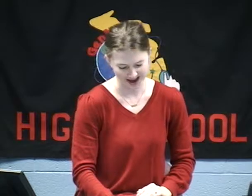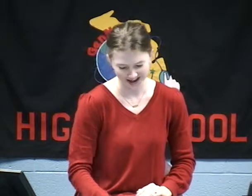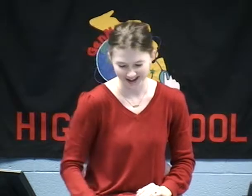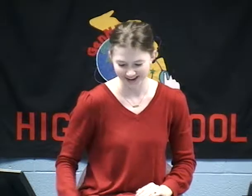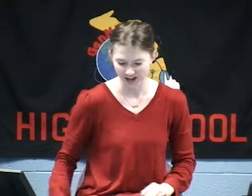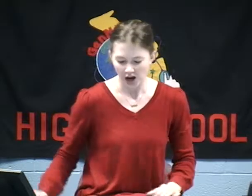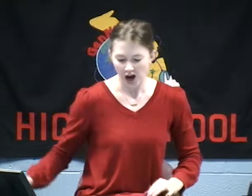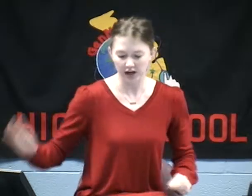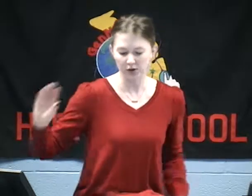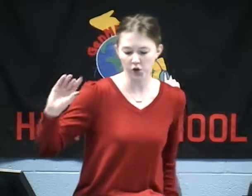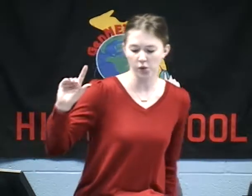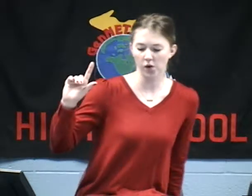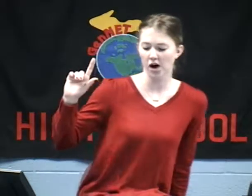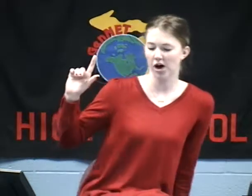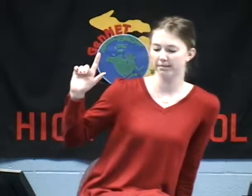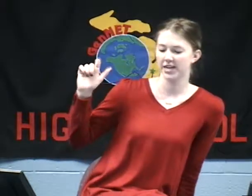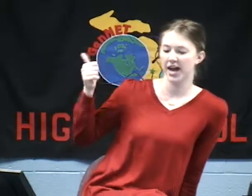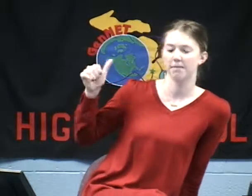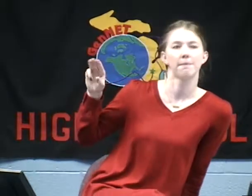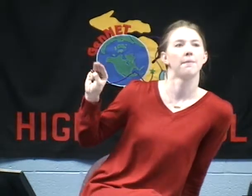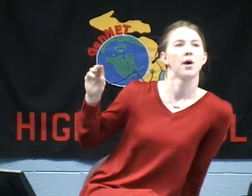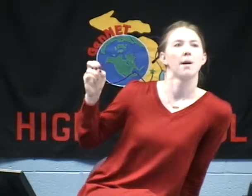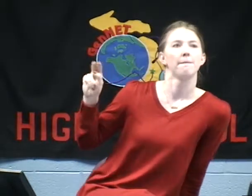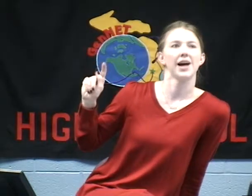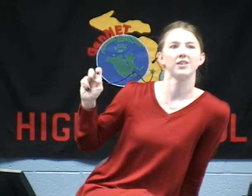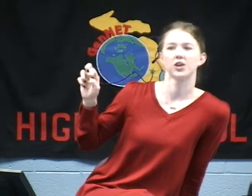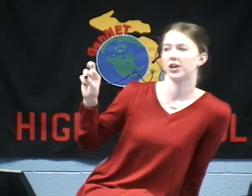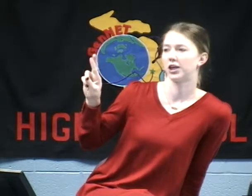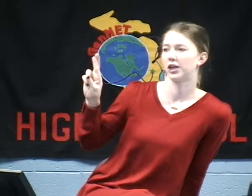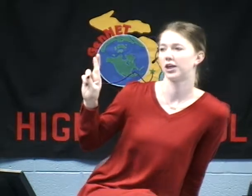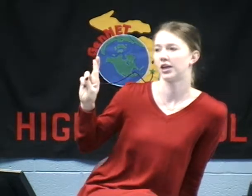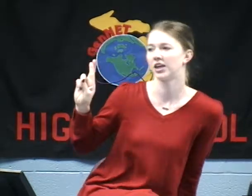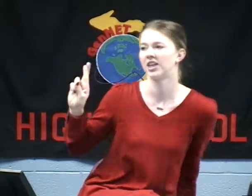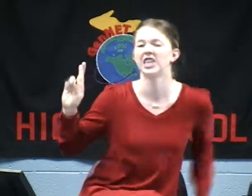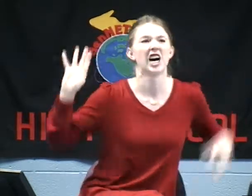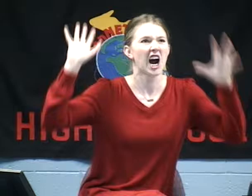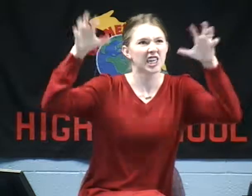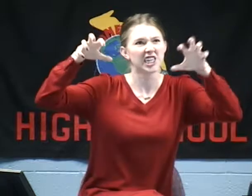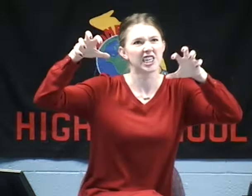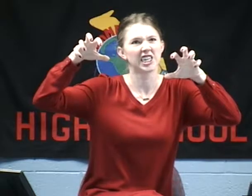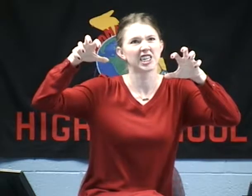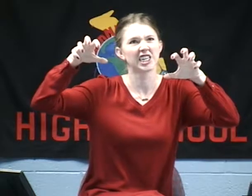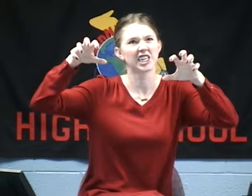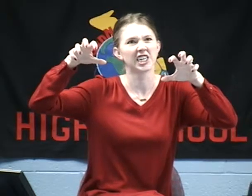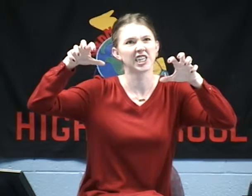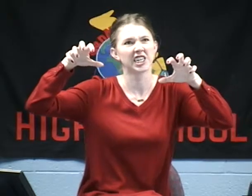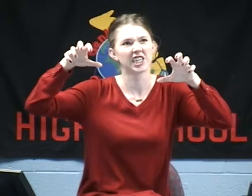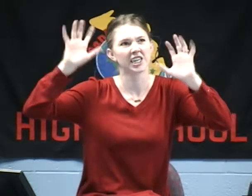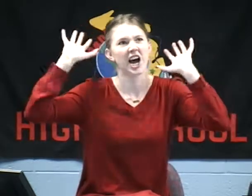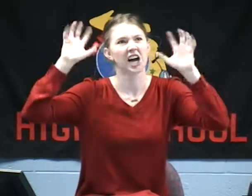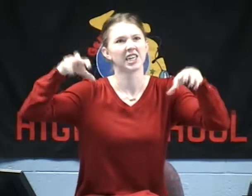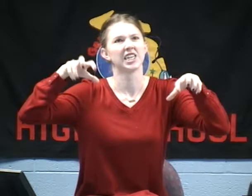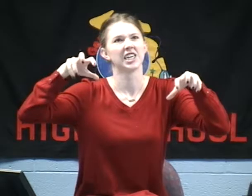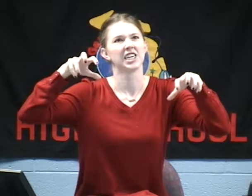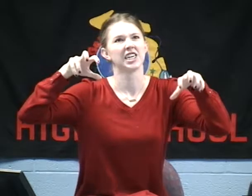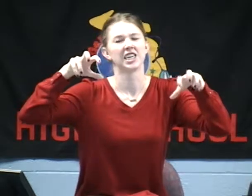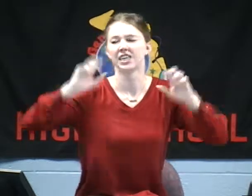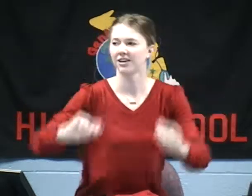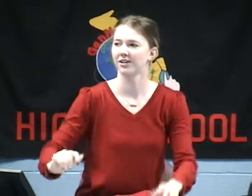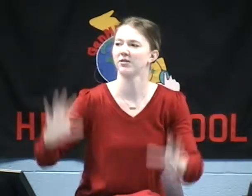Got it. All right, number 10, monster. Hey, that's my good. I'm really good at that one because I have